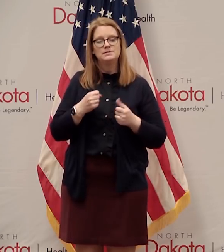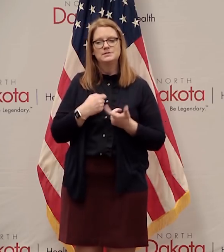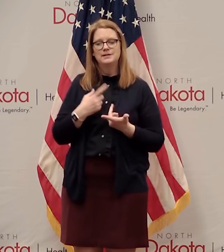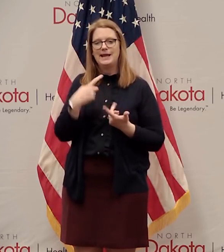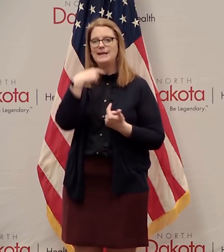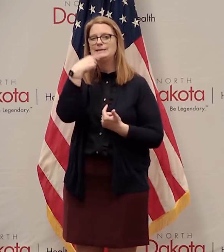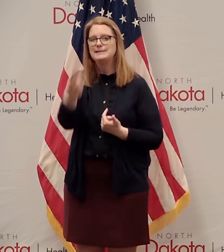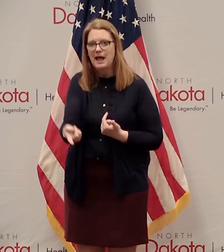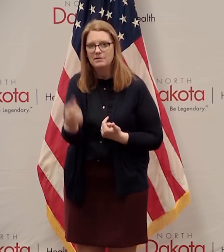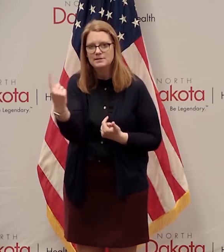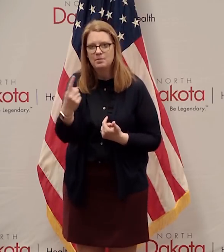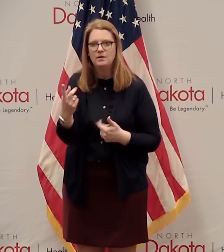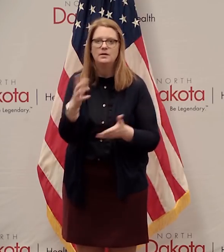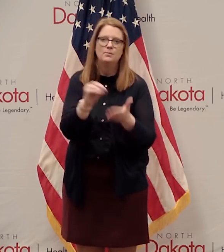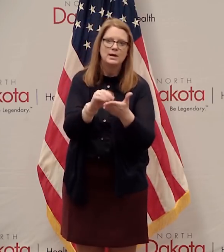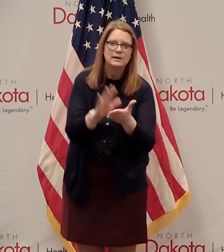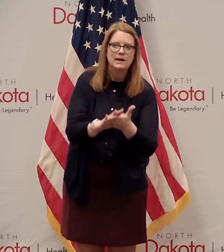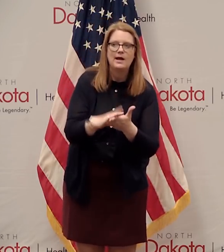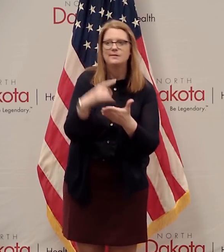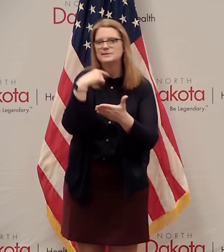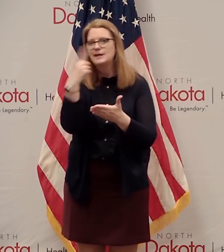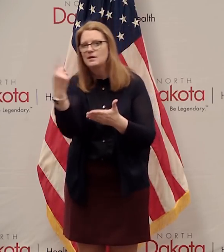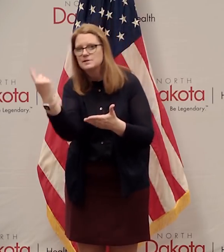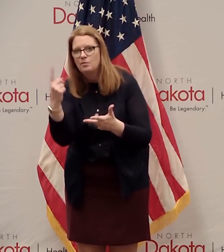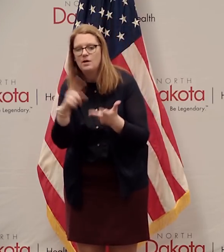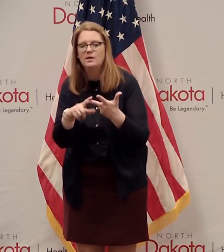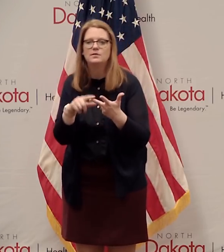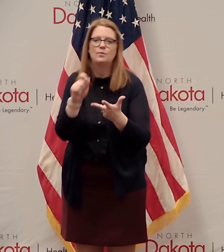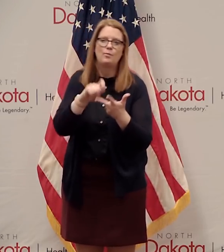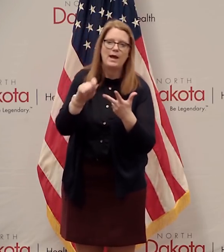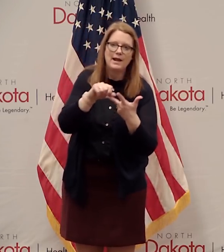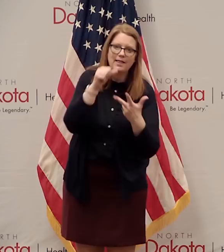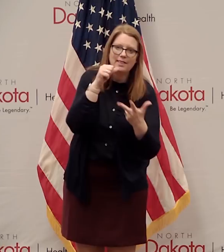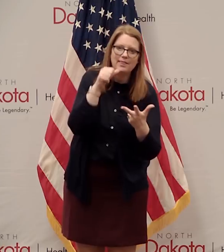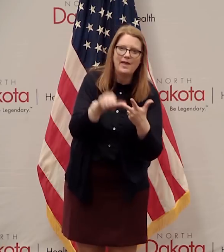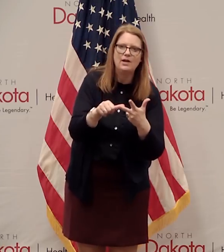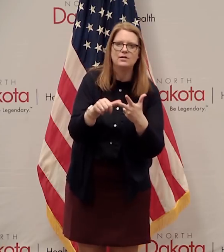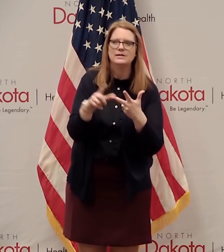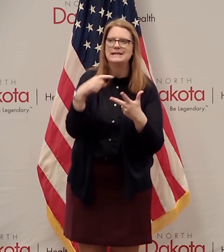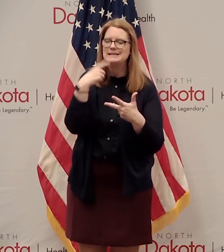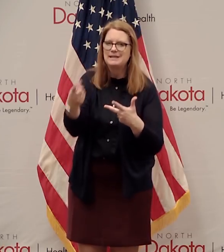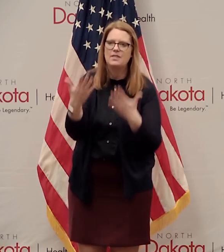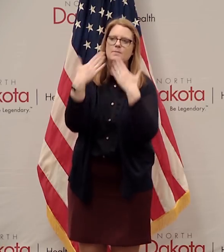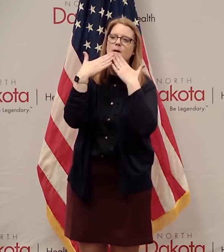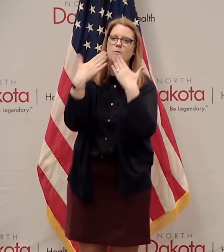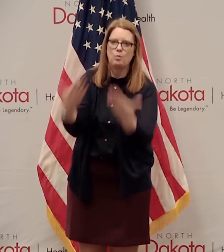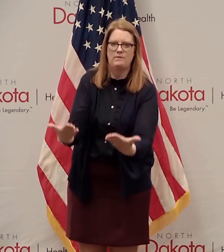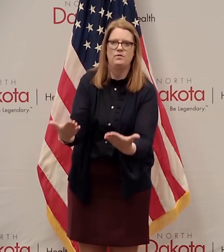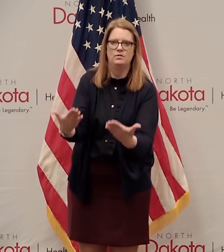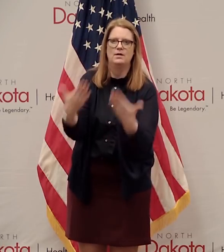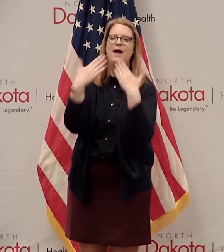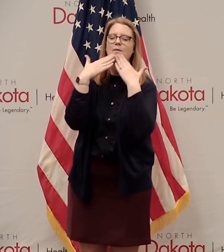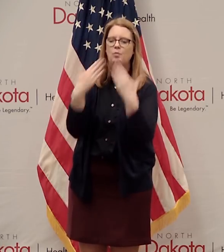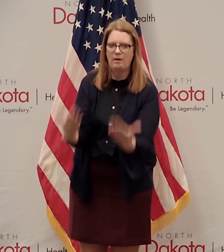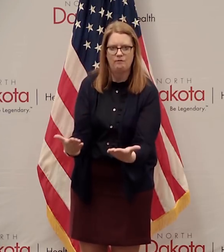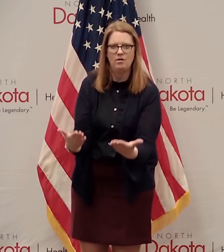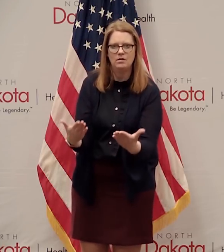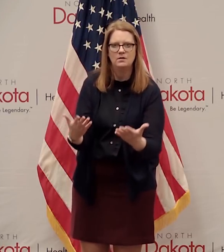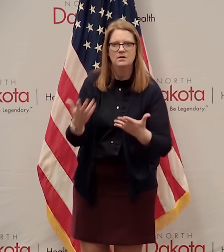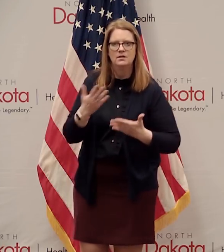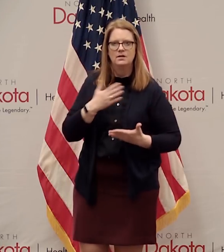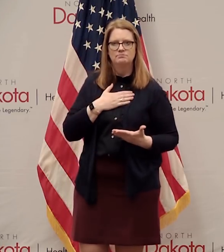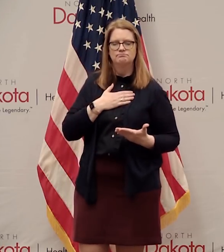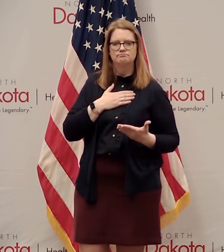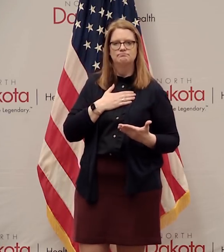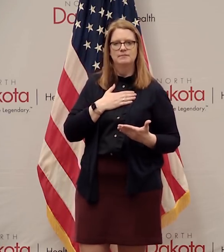a moment to write it down, send a letter, send a note to someone, and find someone with whom you've got gratitude for. Let them know, and you may